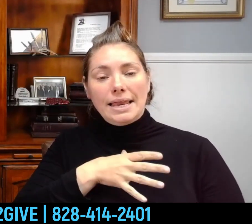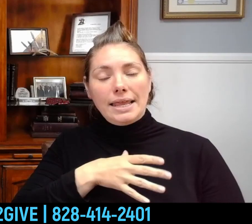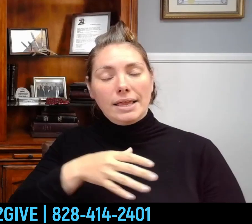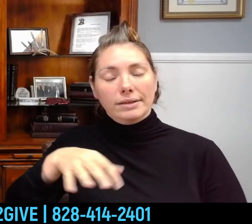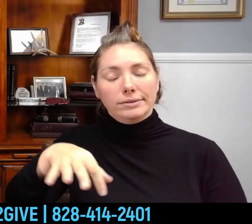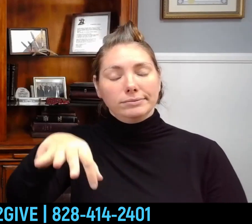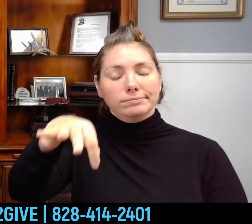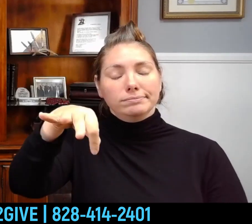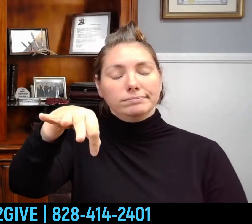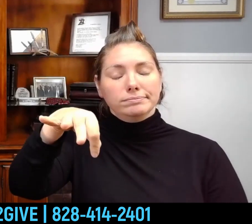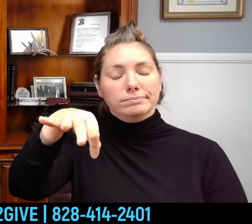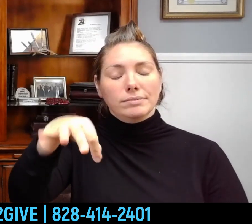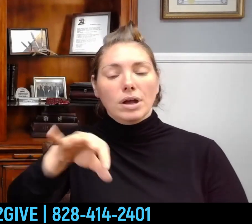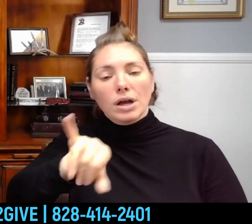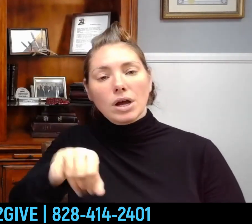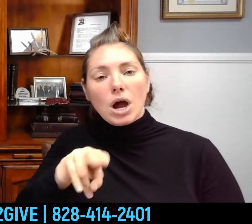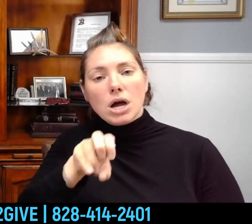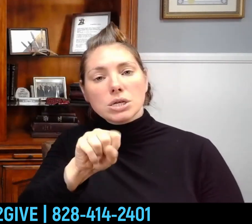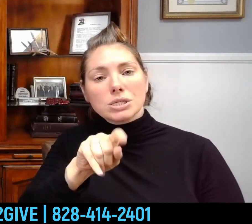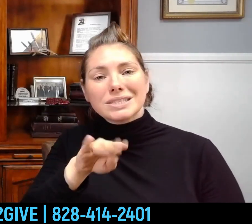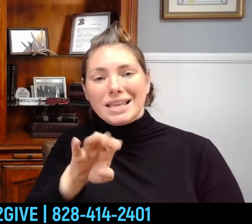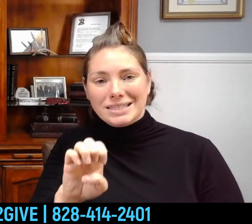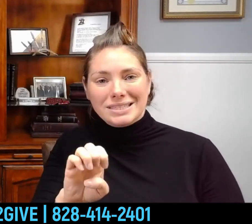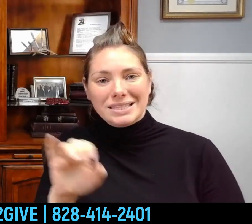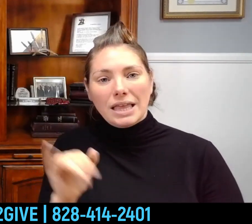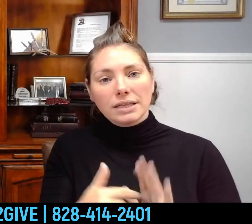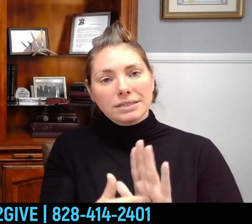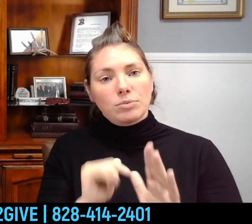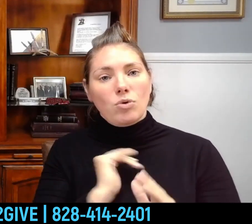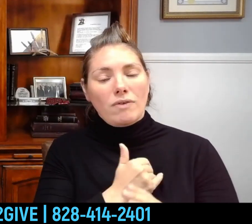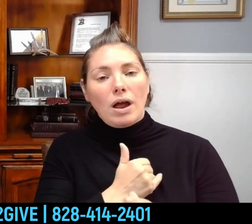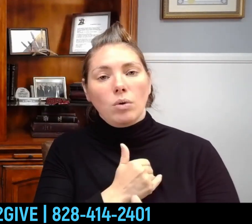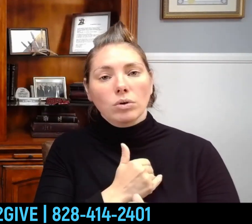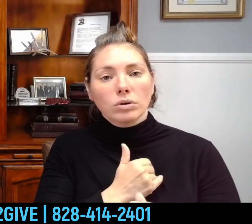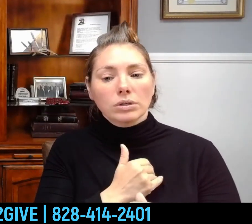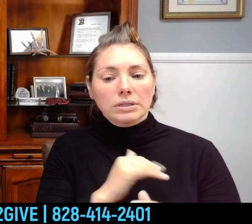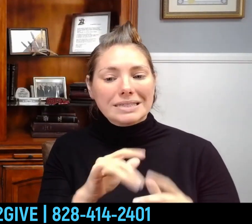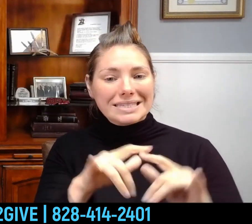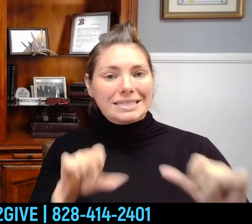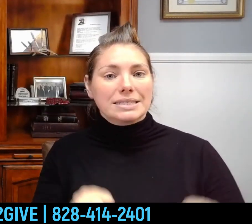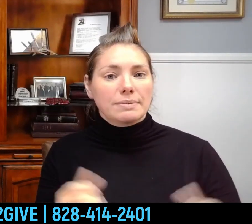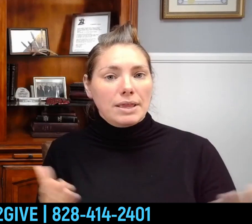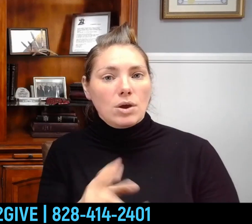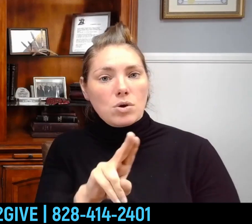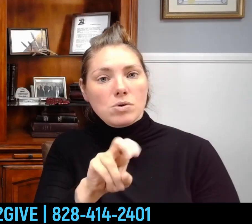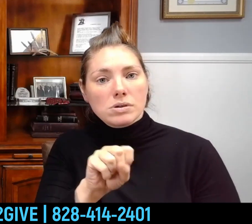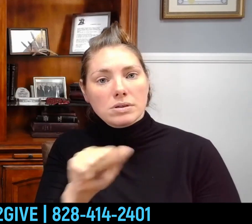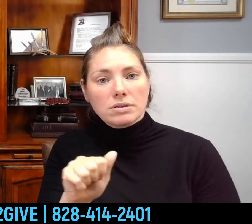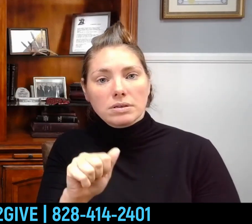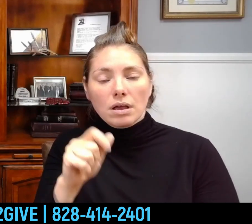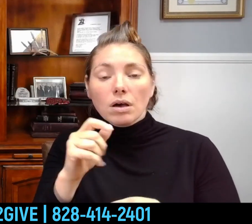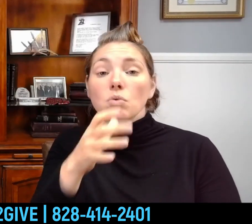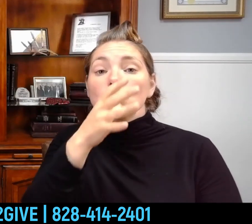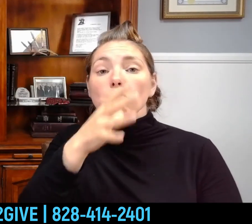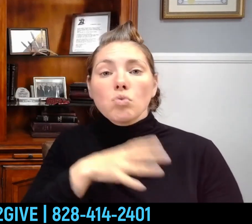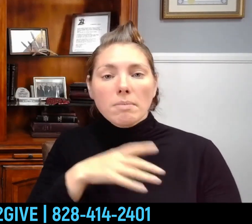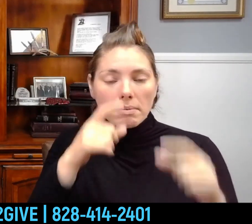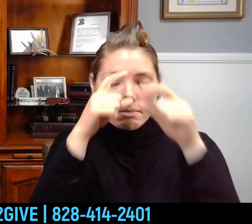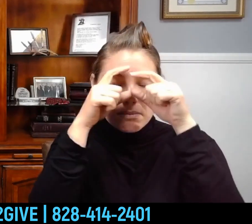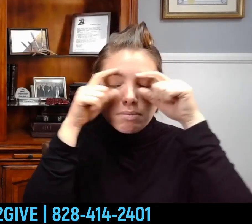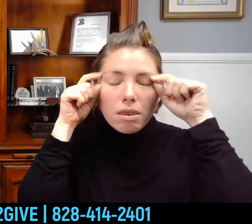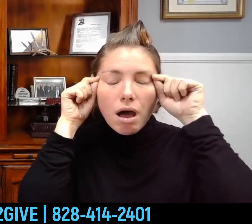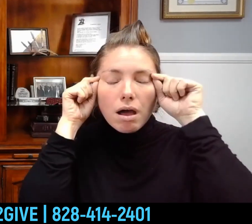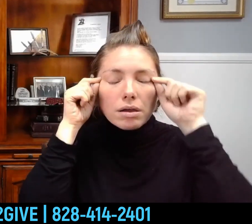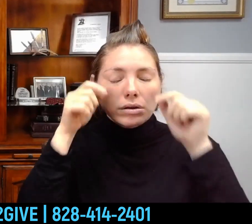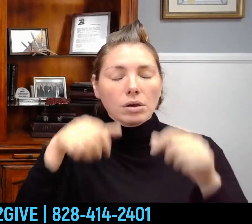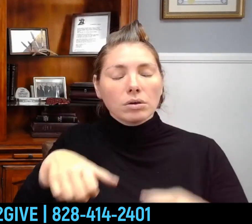the symbol of our judicial system here in the United States. It is a blindfolded woman with